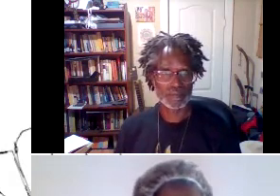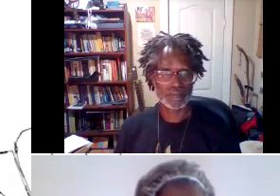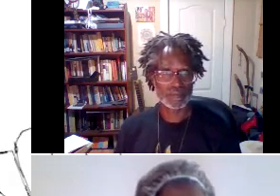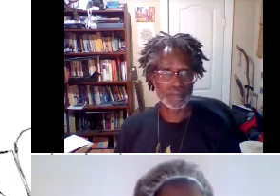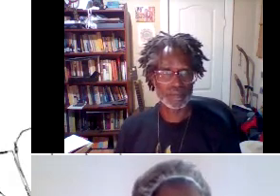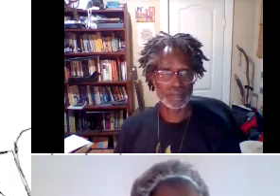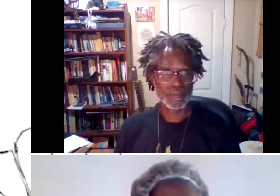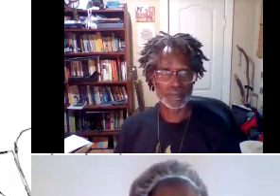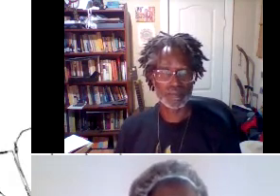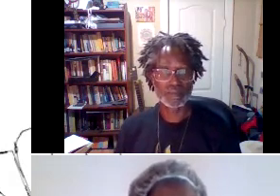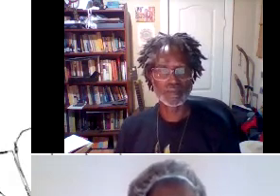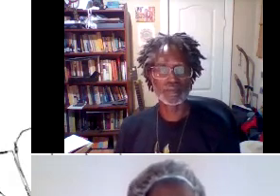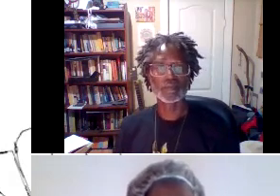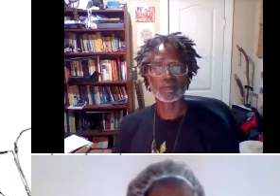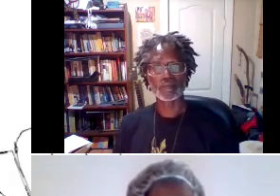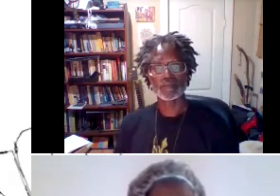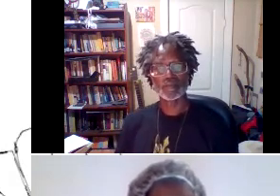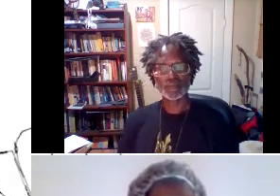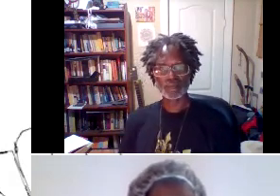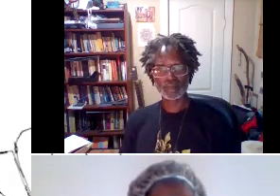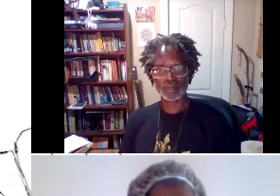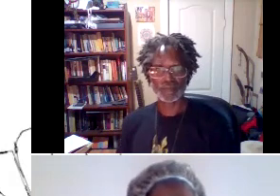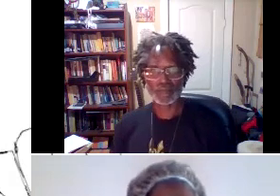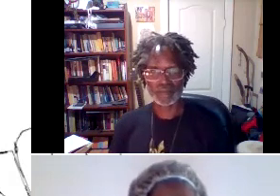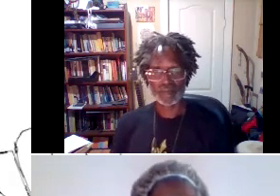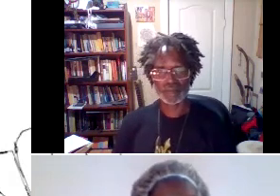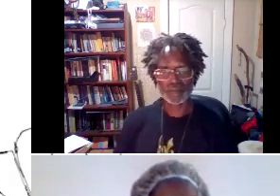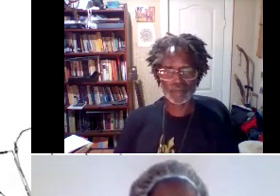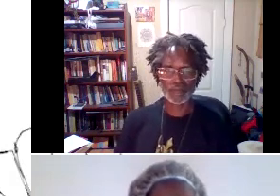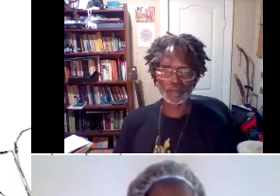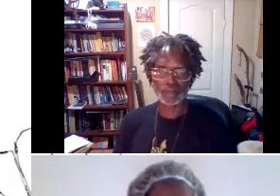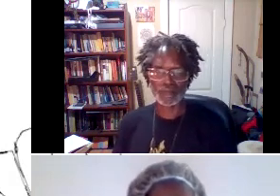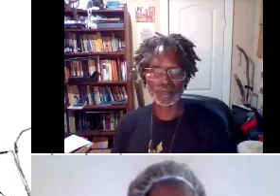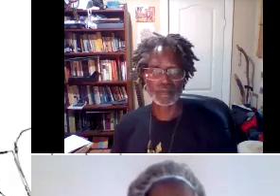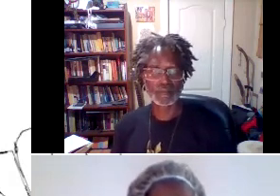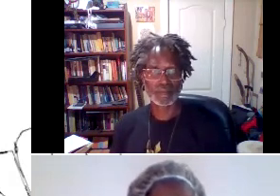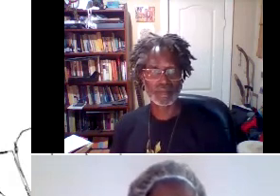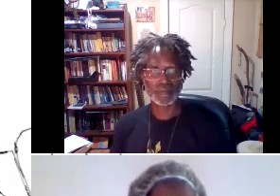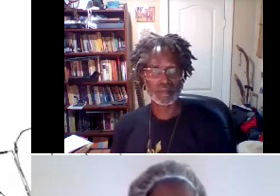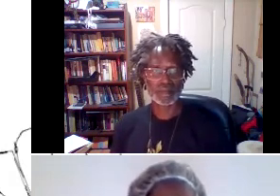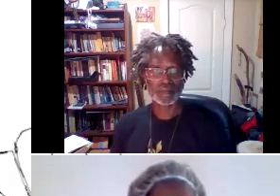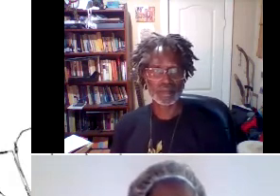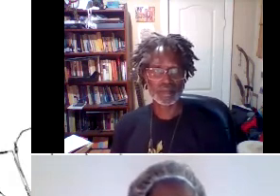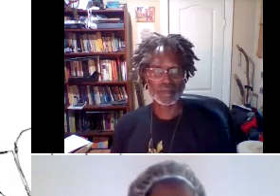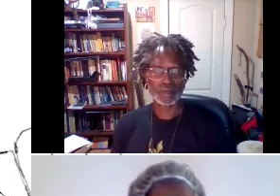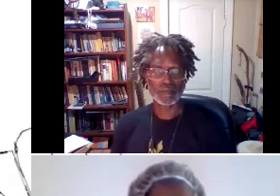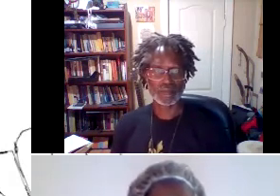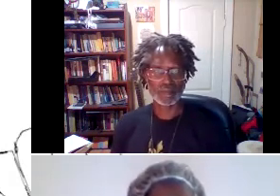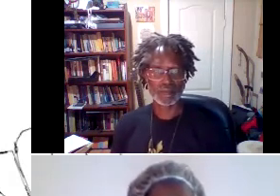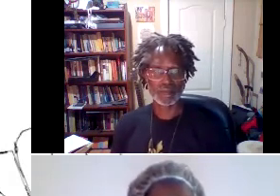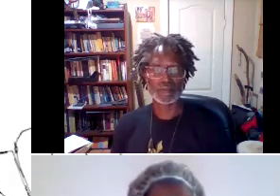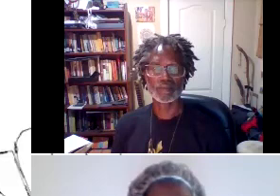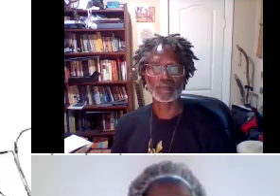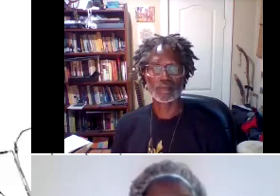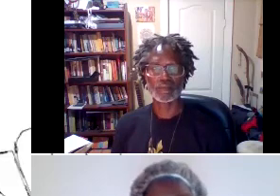ASD, founded in Hartford, Connecticut in 1817, April 15th, by Thomas Hopkins